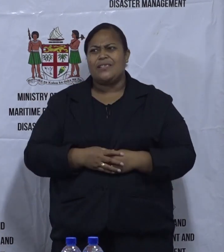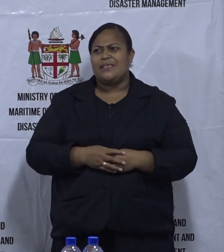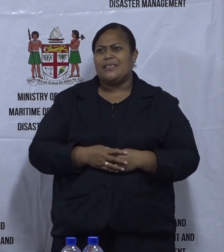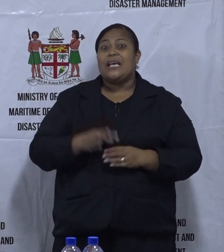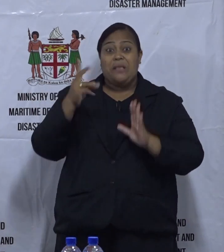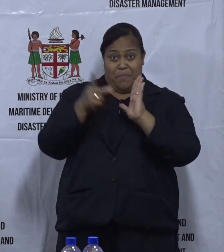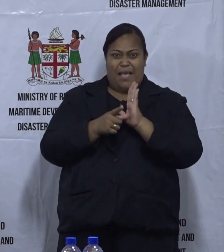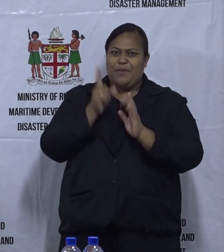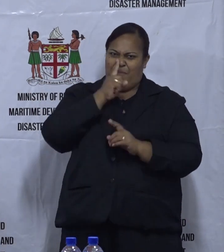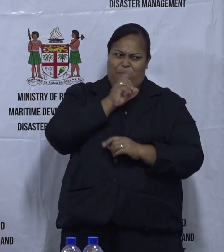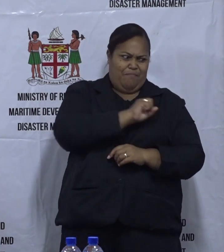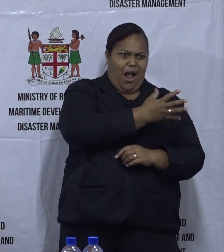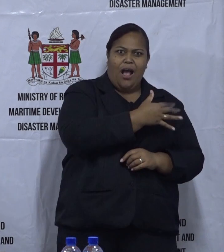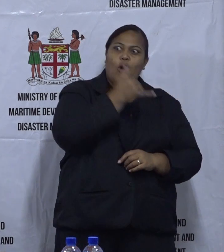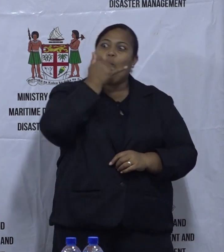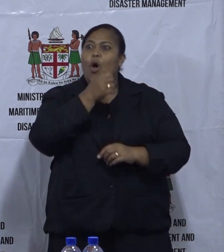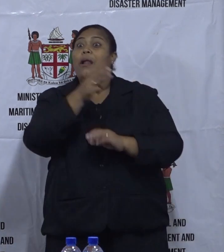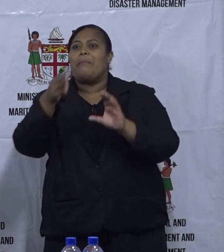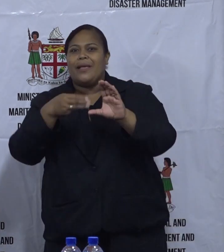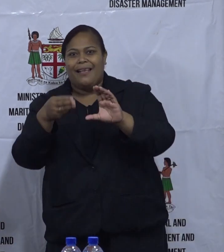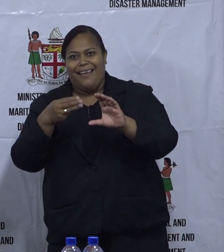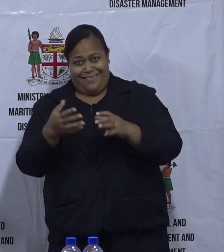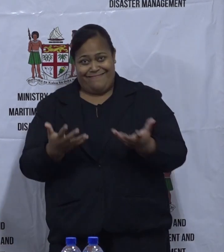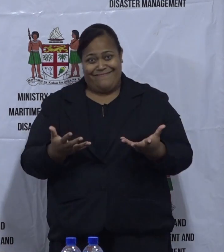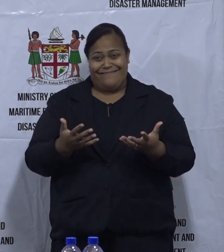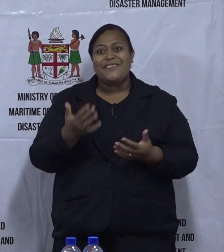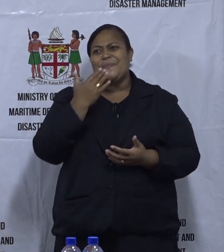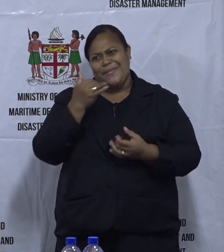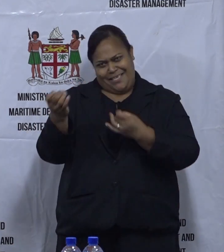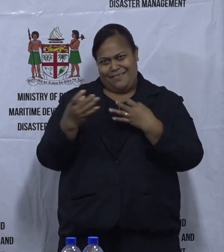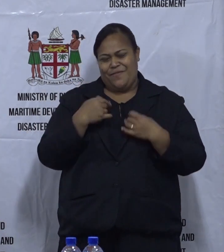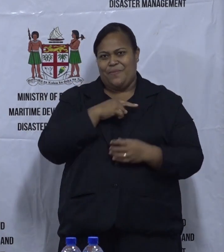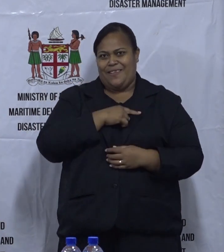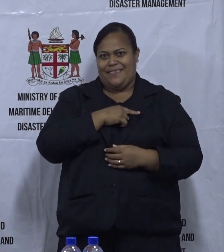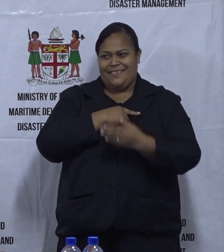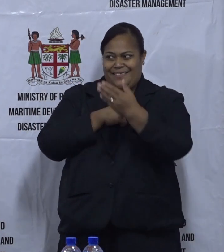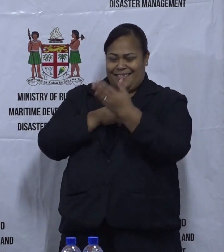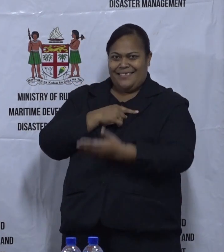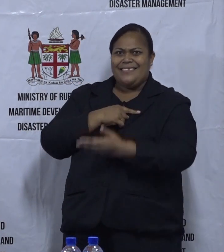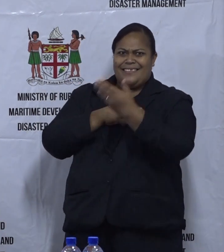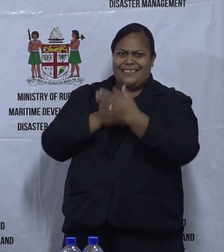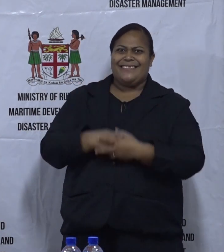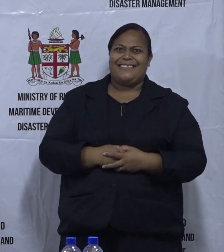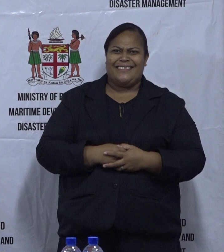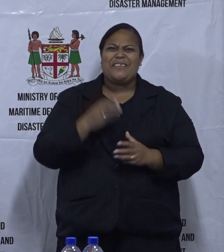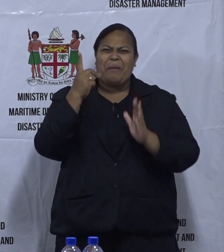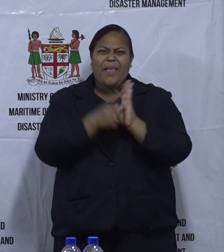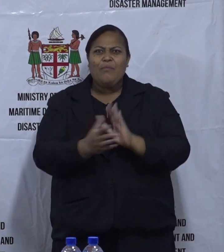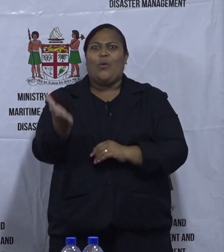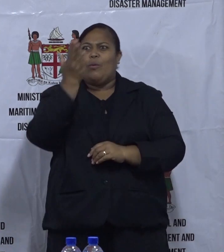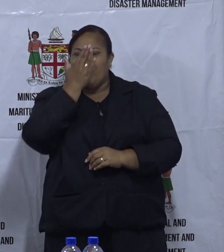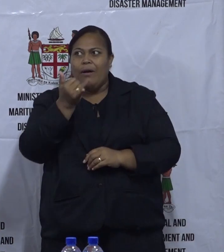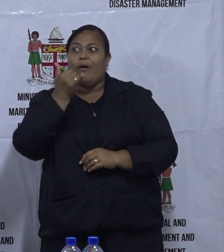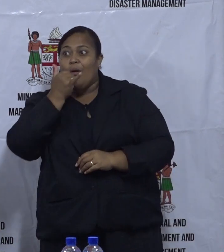call the media as well, please let us know, particularly when it comes to 11th hour